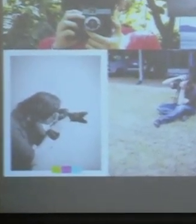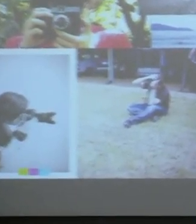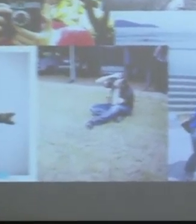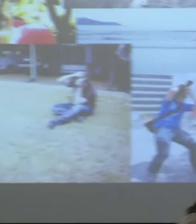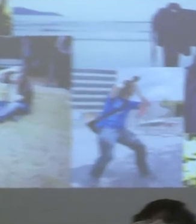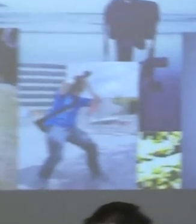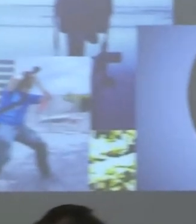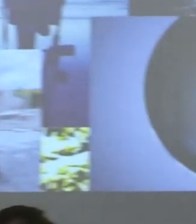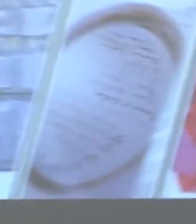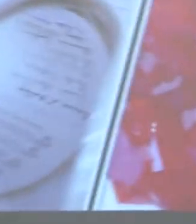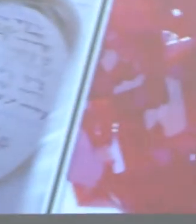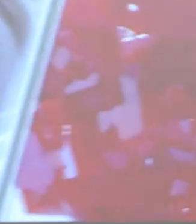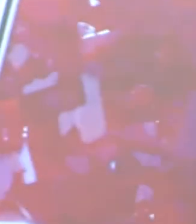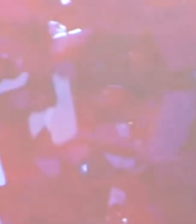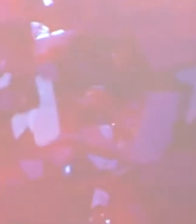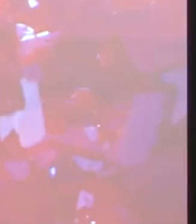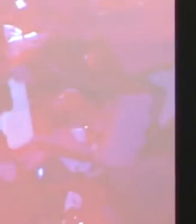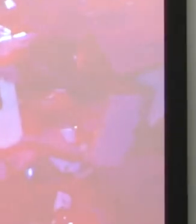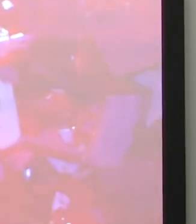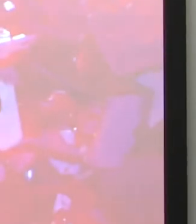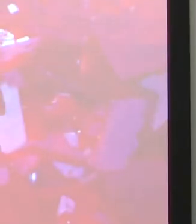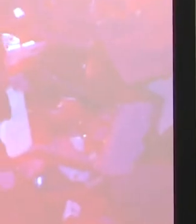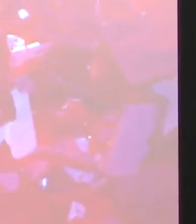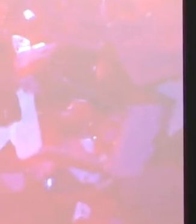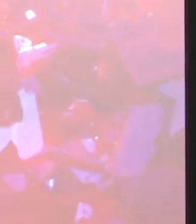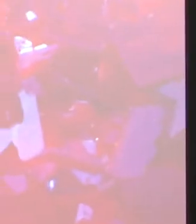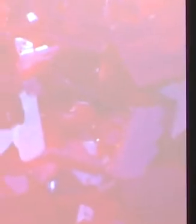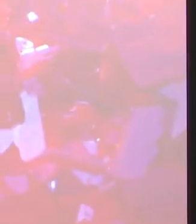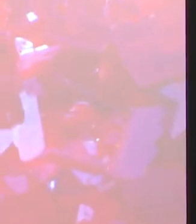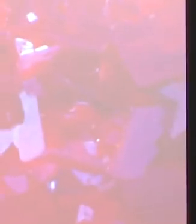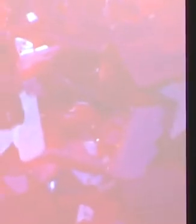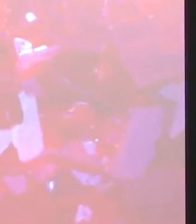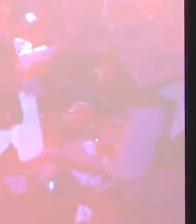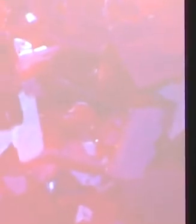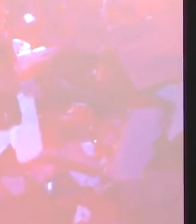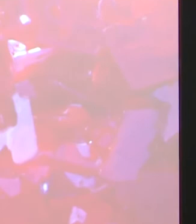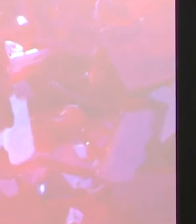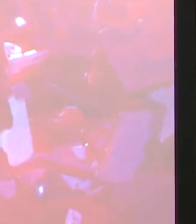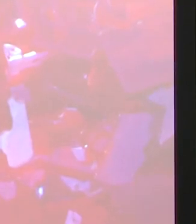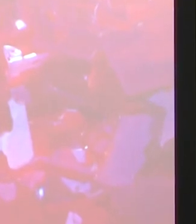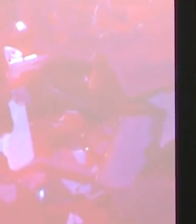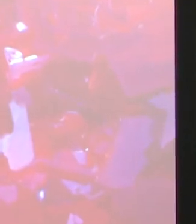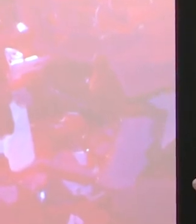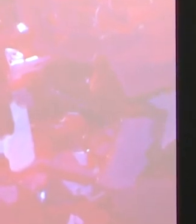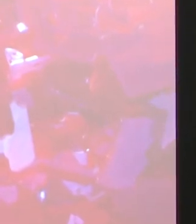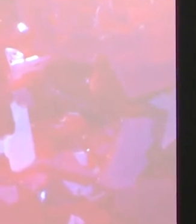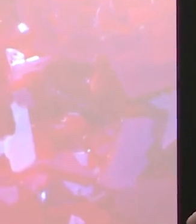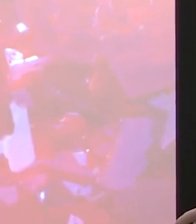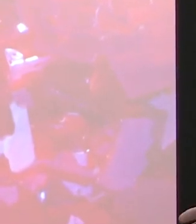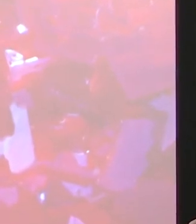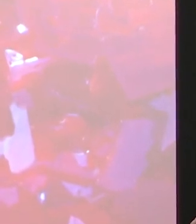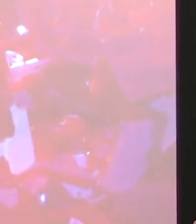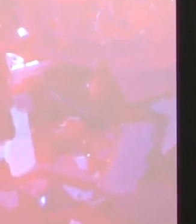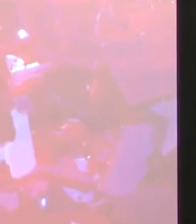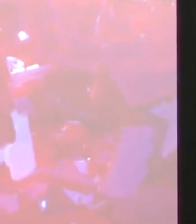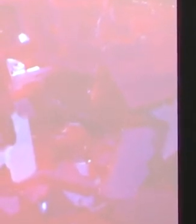And about 10 years ago, I fell into the glam sector. And that's important to note, because I fell into